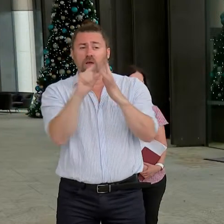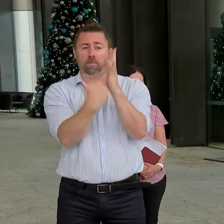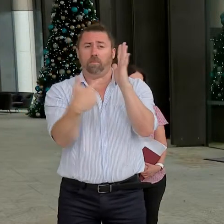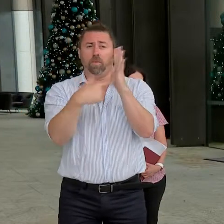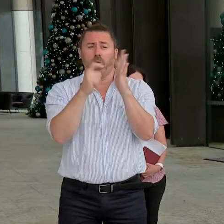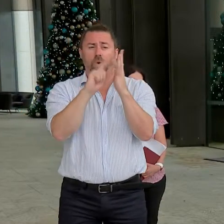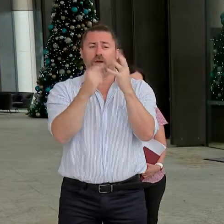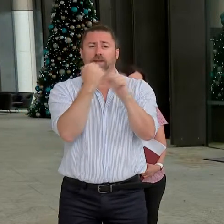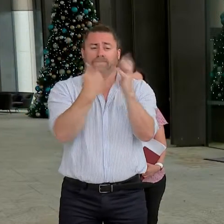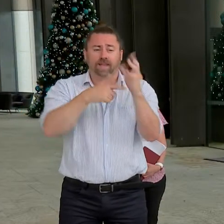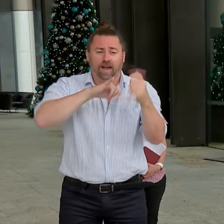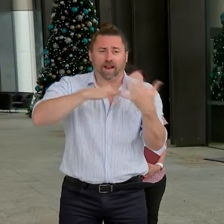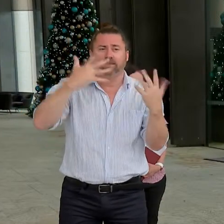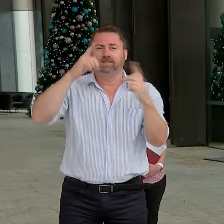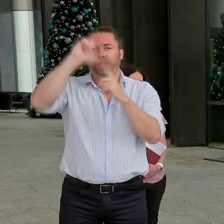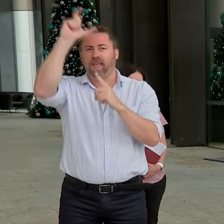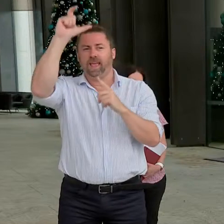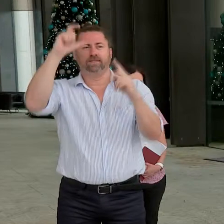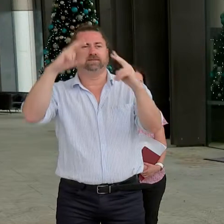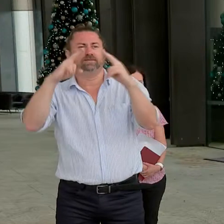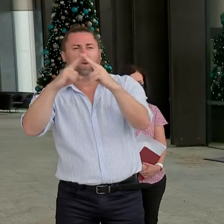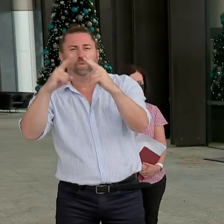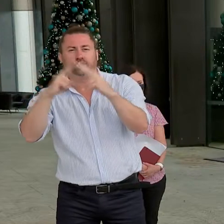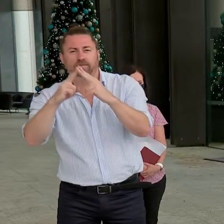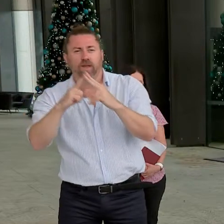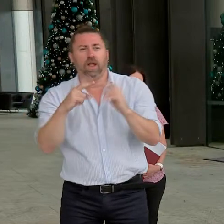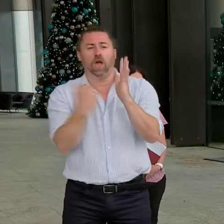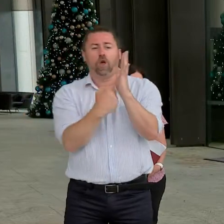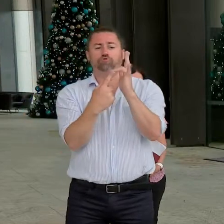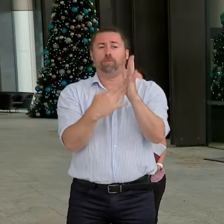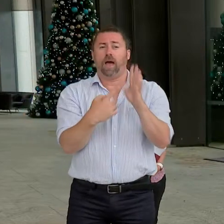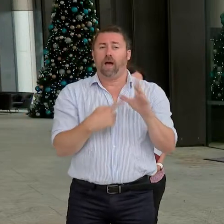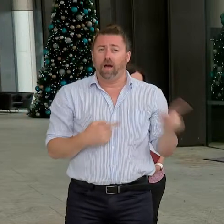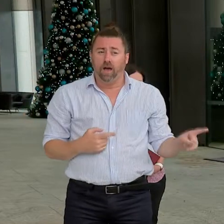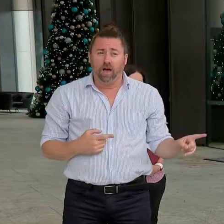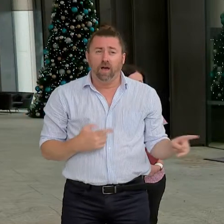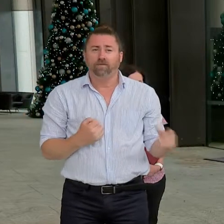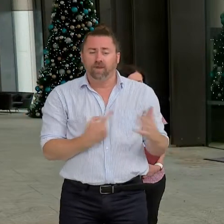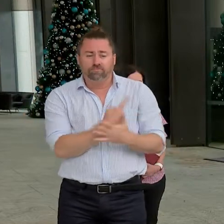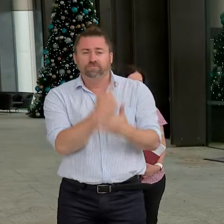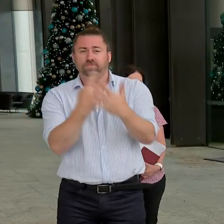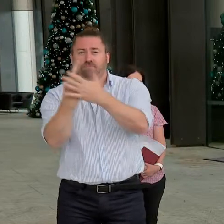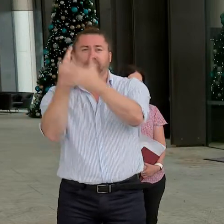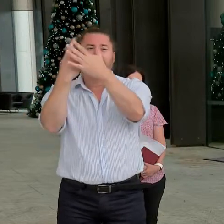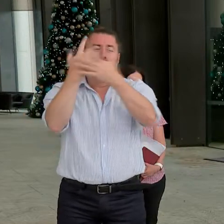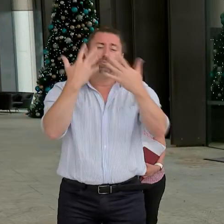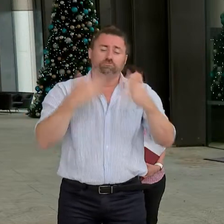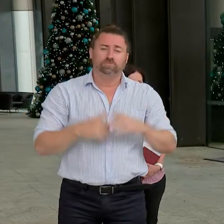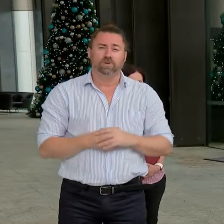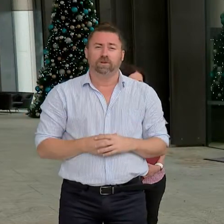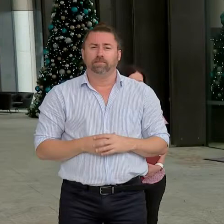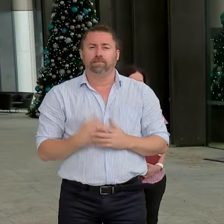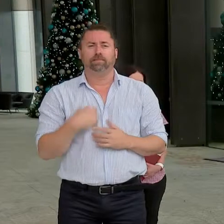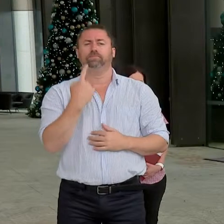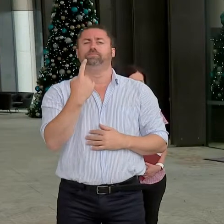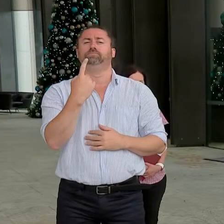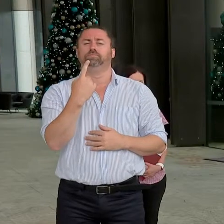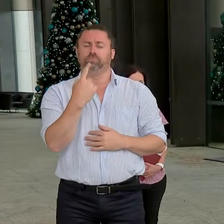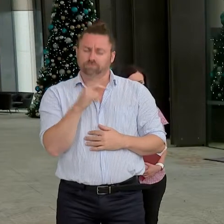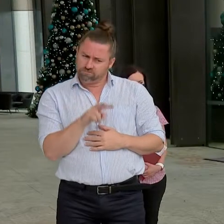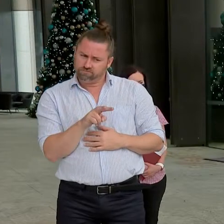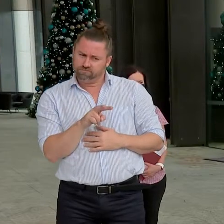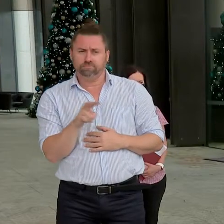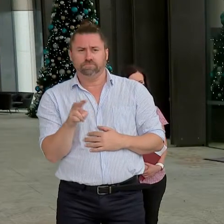Cairns, Townsville and Roma. One thing we have noticed is that we are now